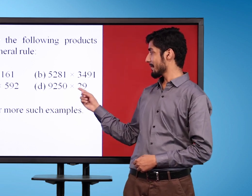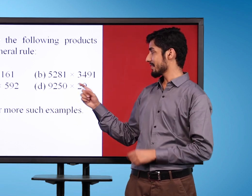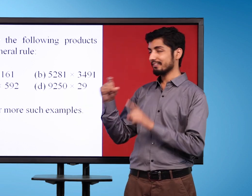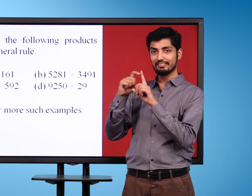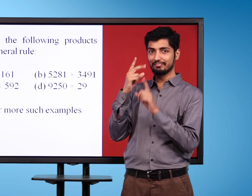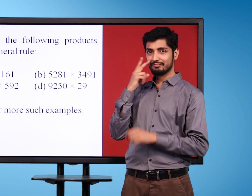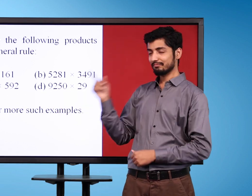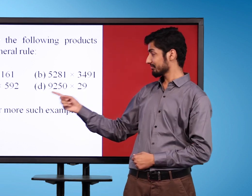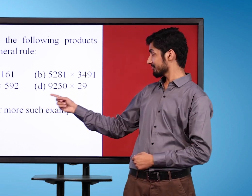D.